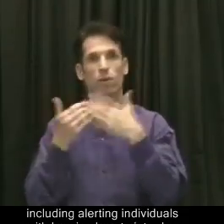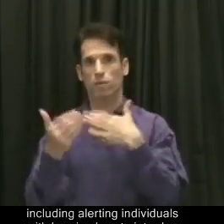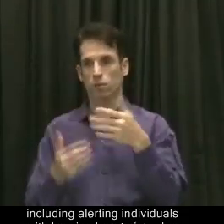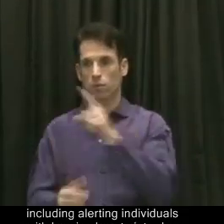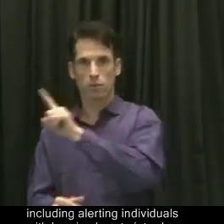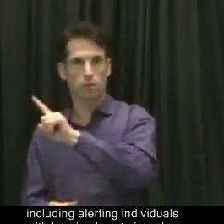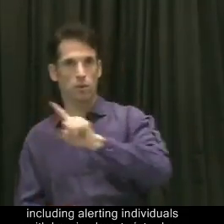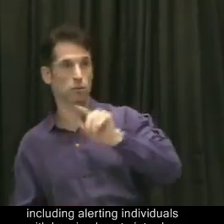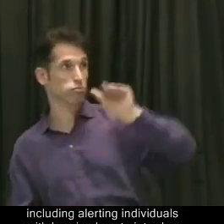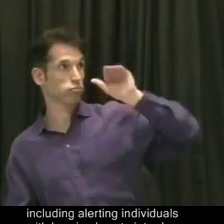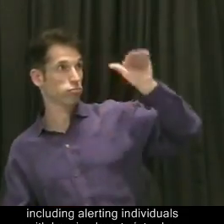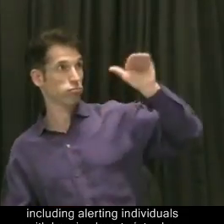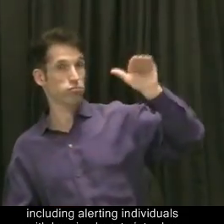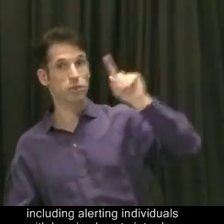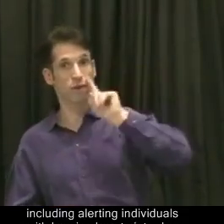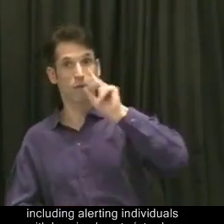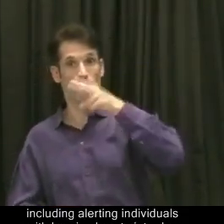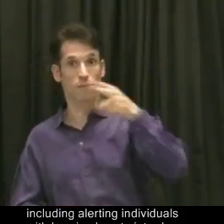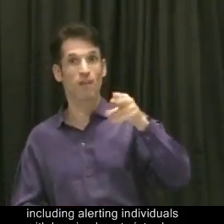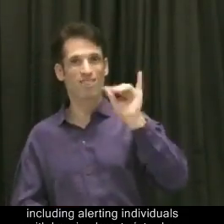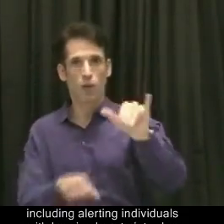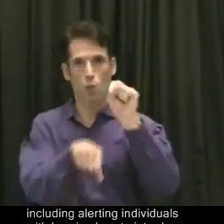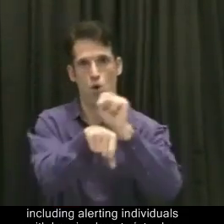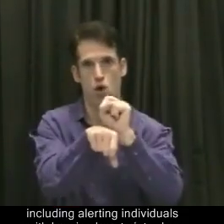with hearing loss to intruders or sounds.